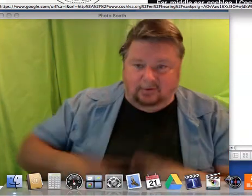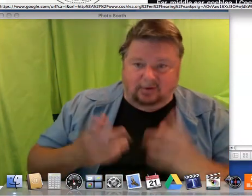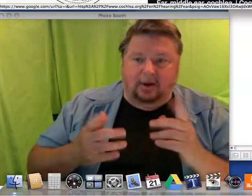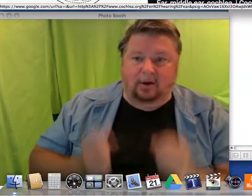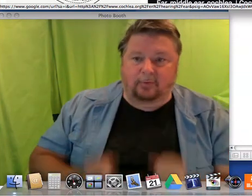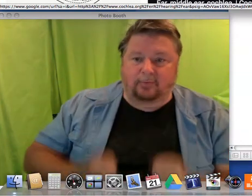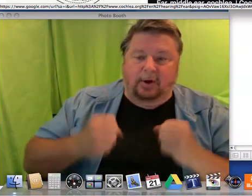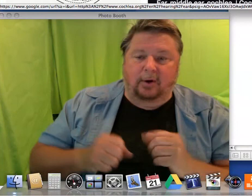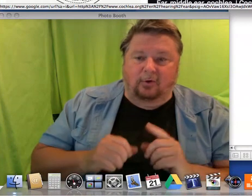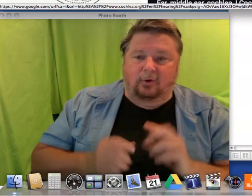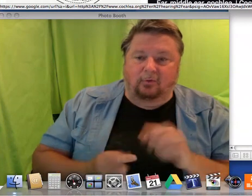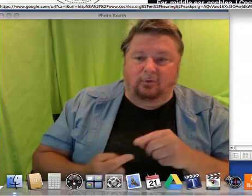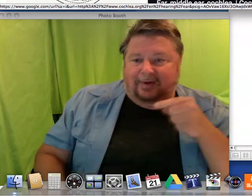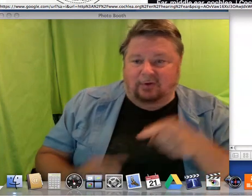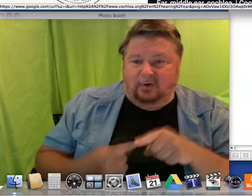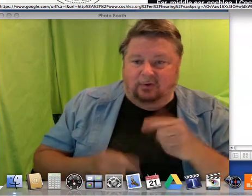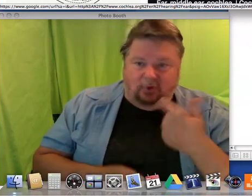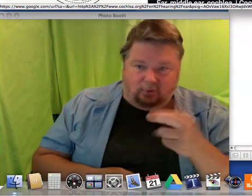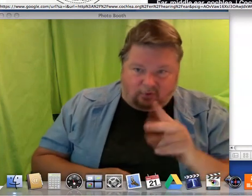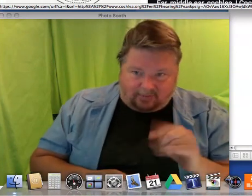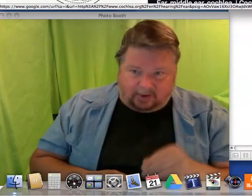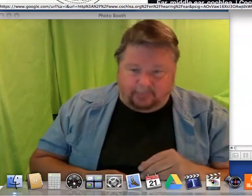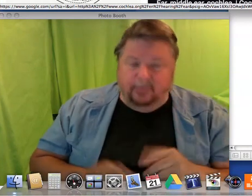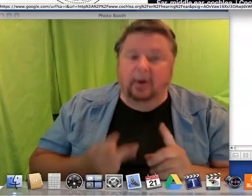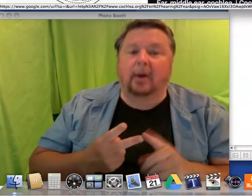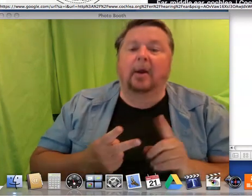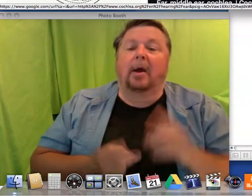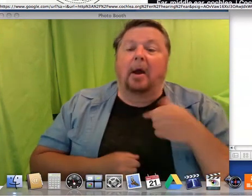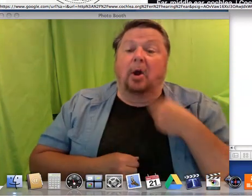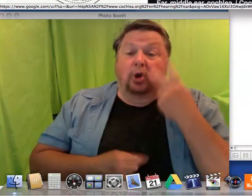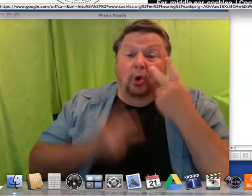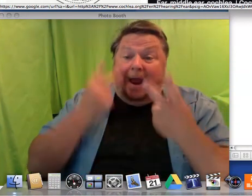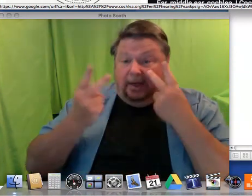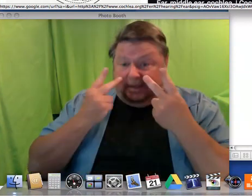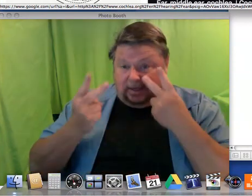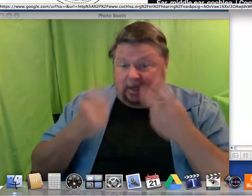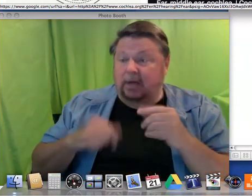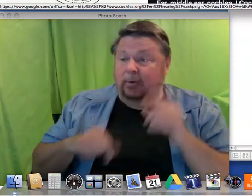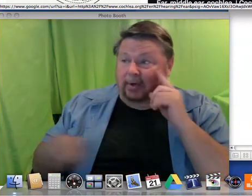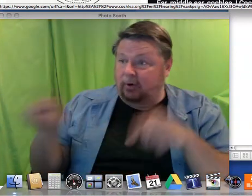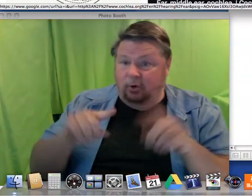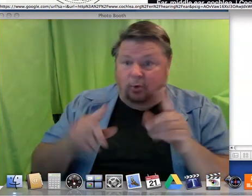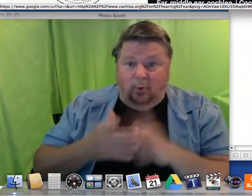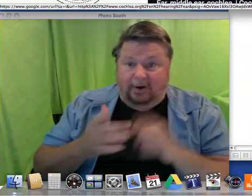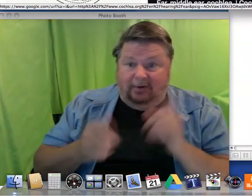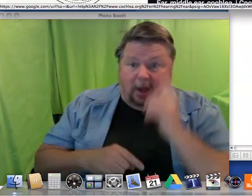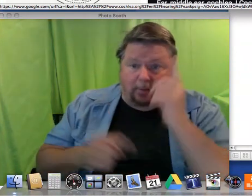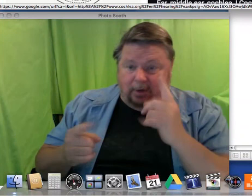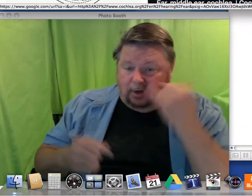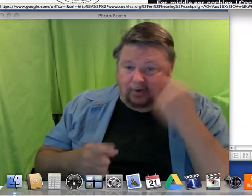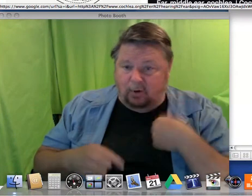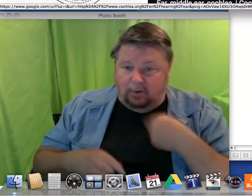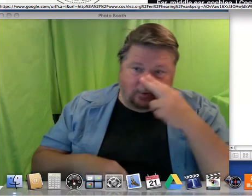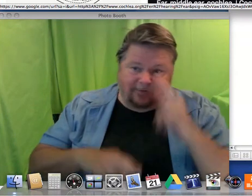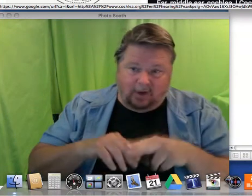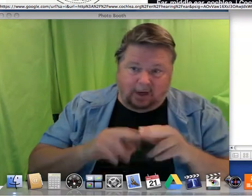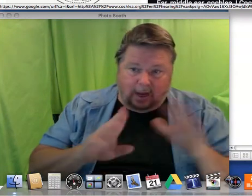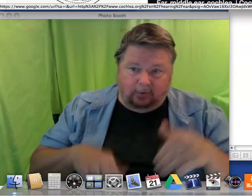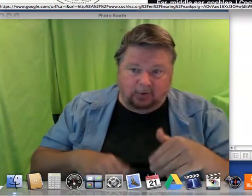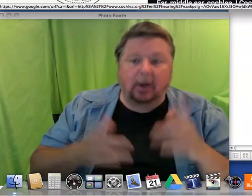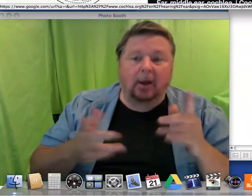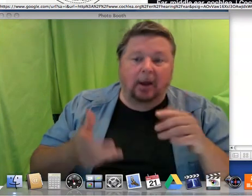that's resistance to gravity. Your eyes will tell you what's up, and if you go into a